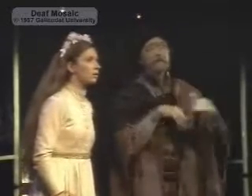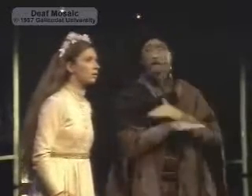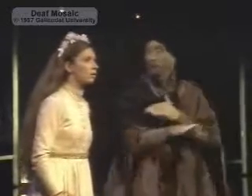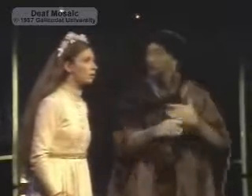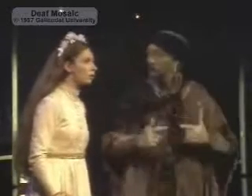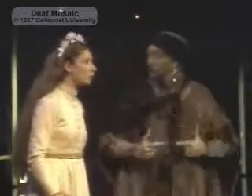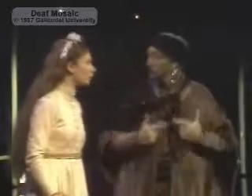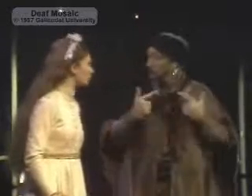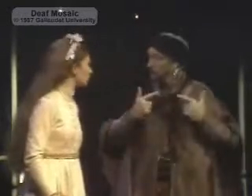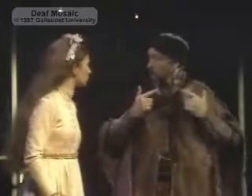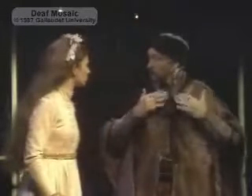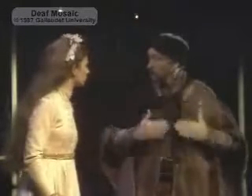in the kingdom.